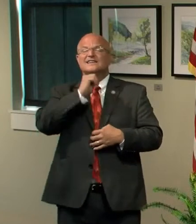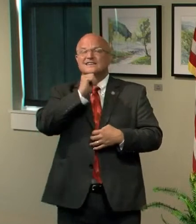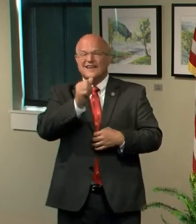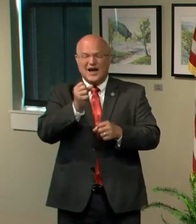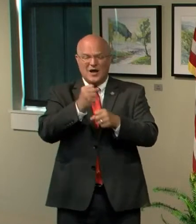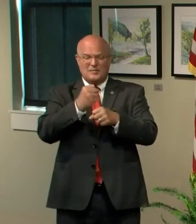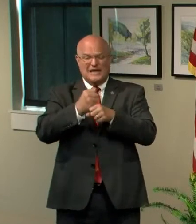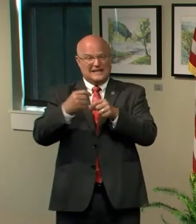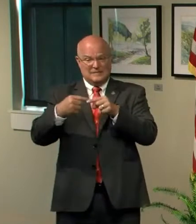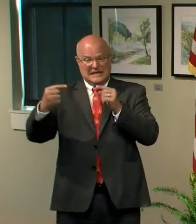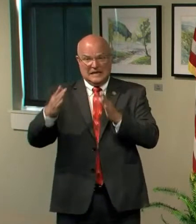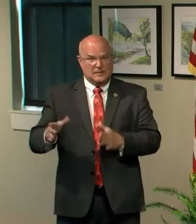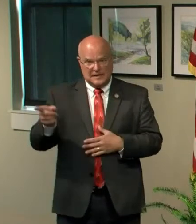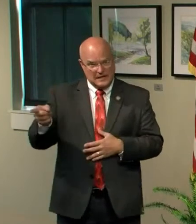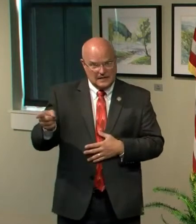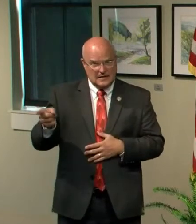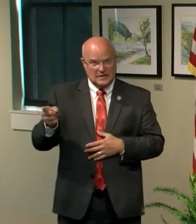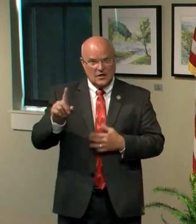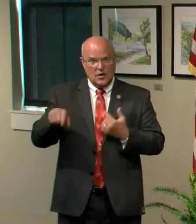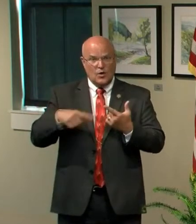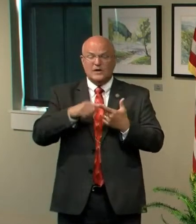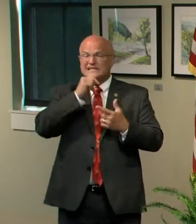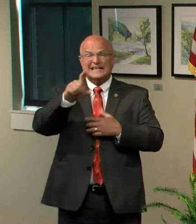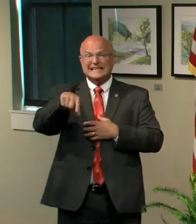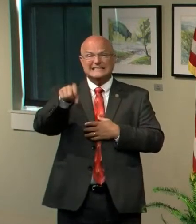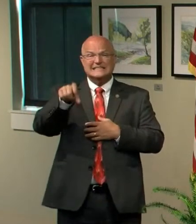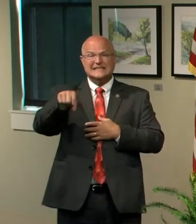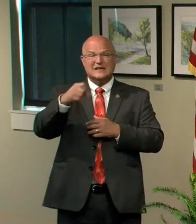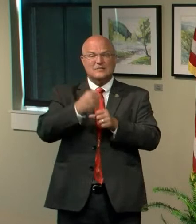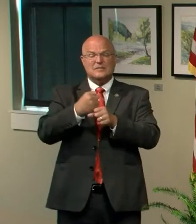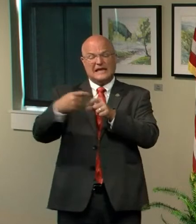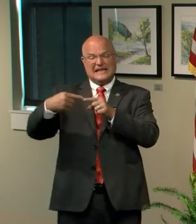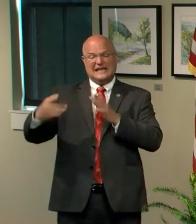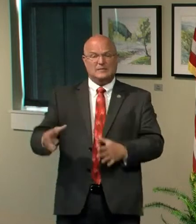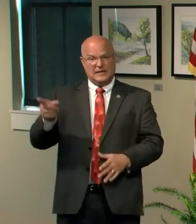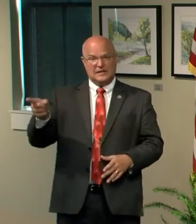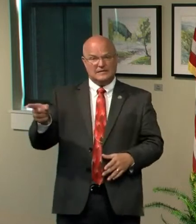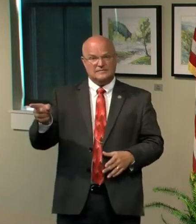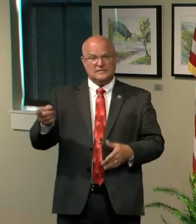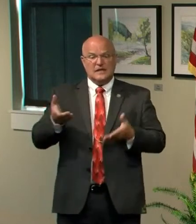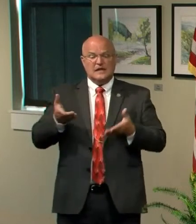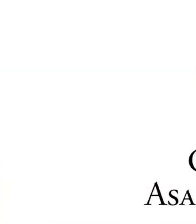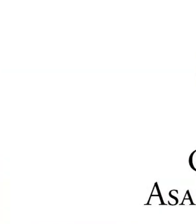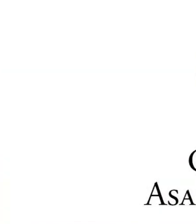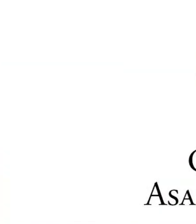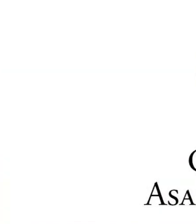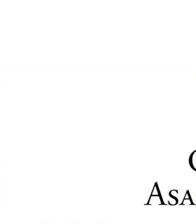not make them an enemy whenever it's not necessary to make them an enemy.